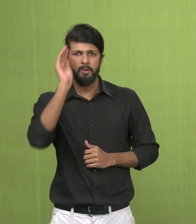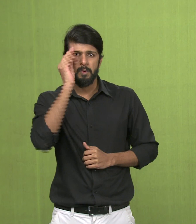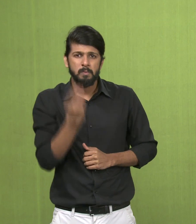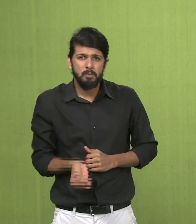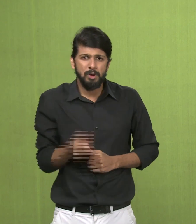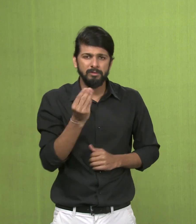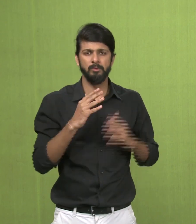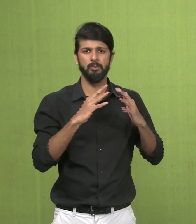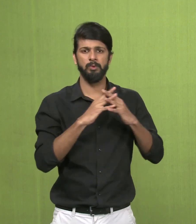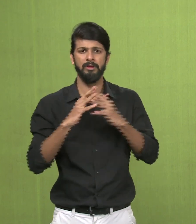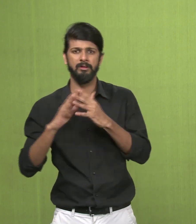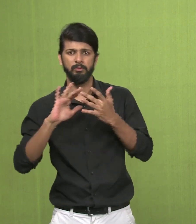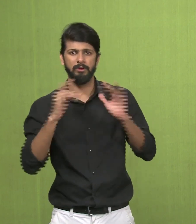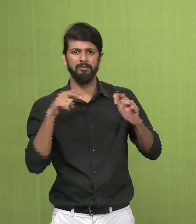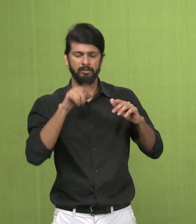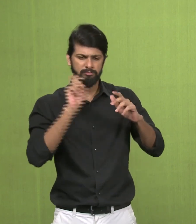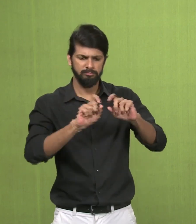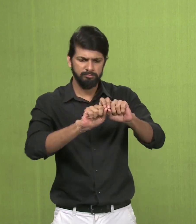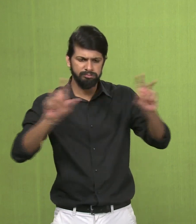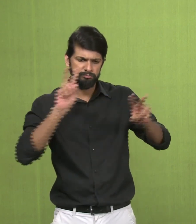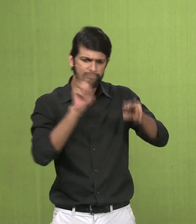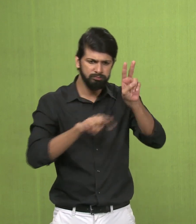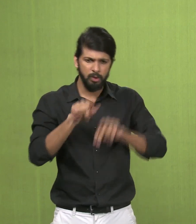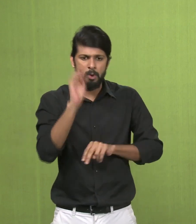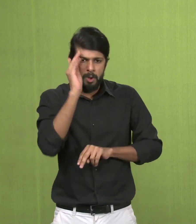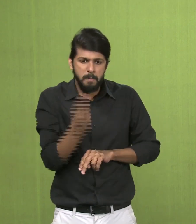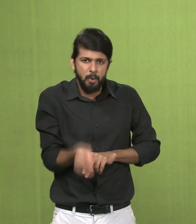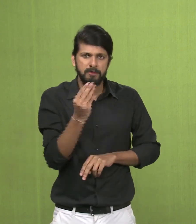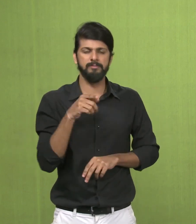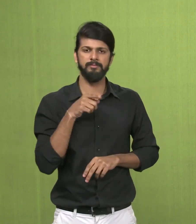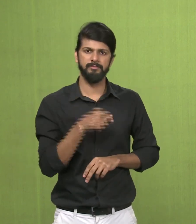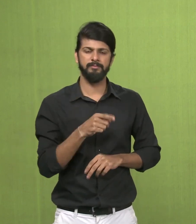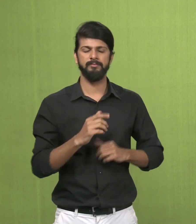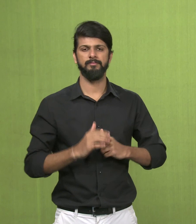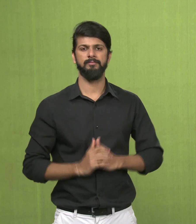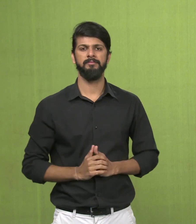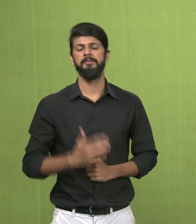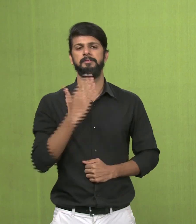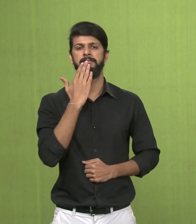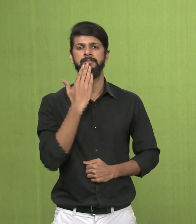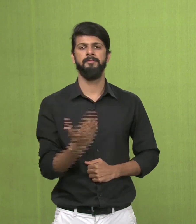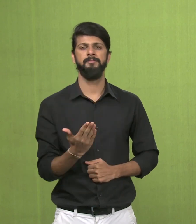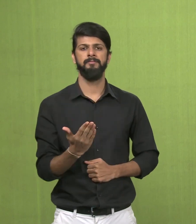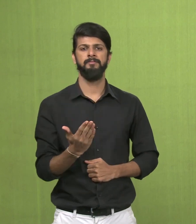For more information, you may visit our website www.nios.ac.in. Thank you.